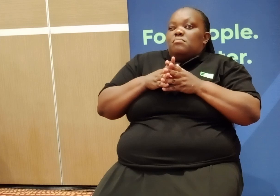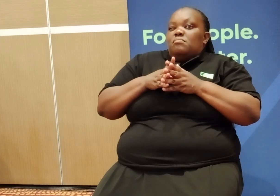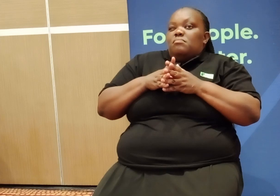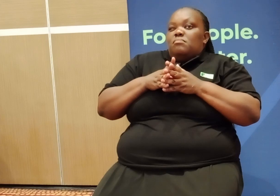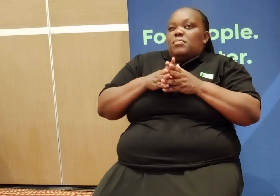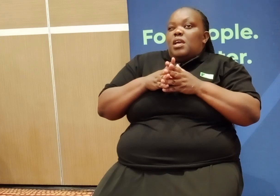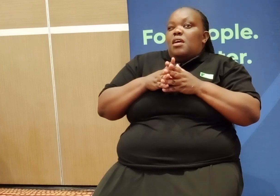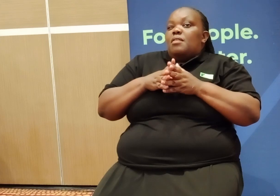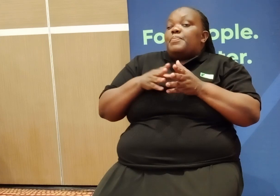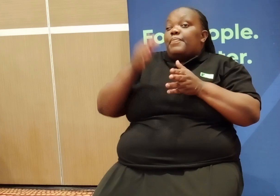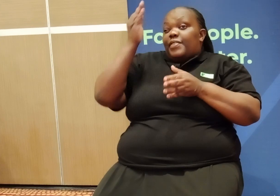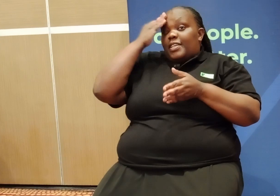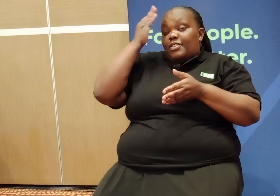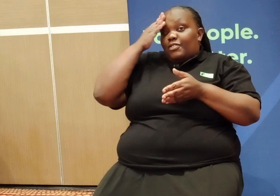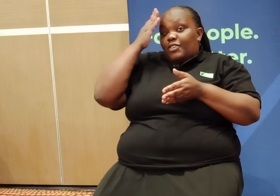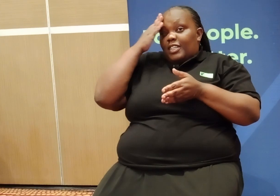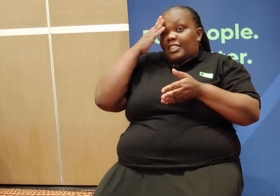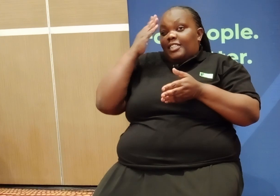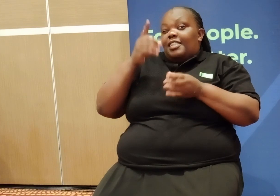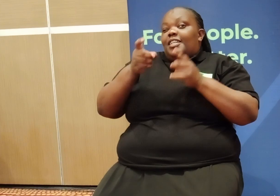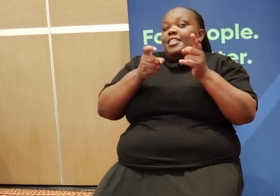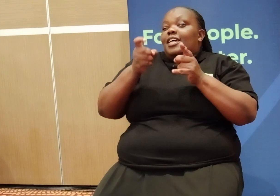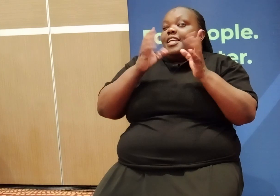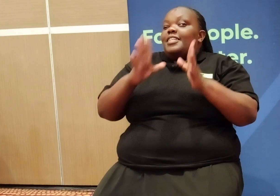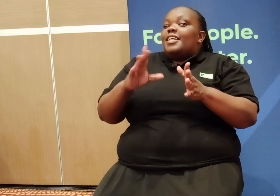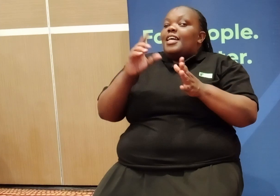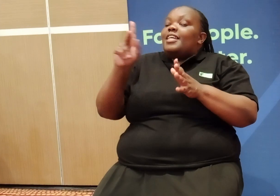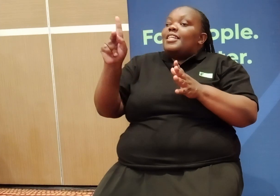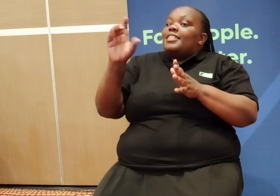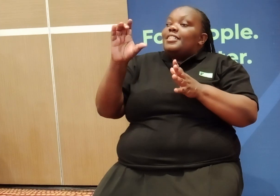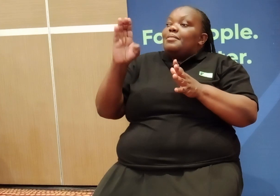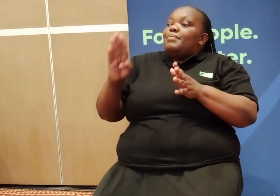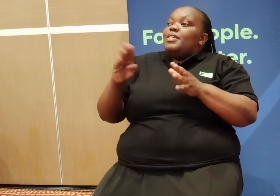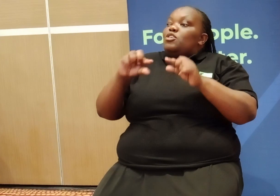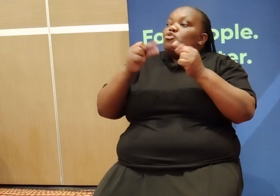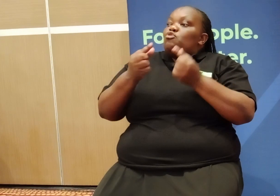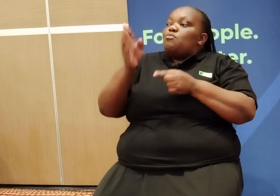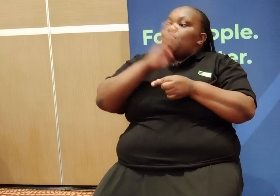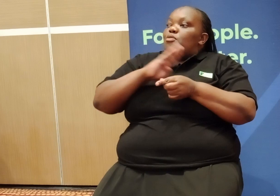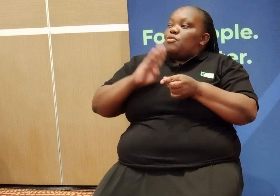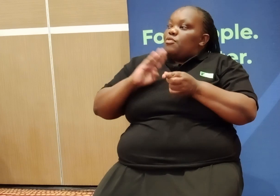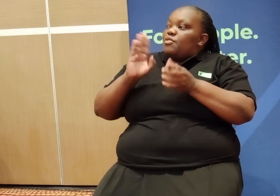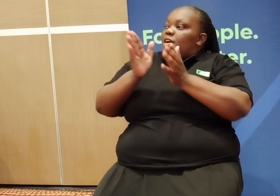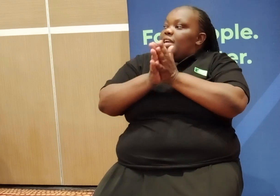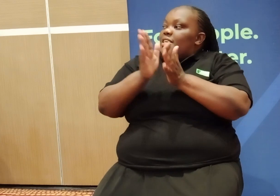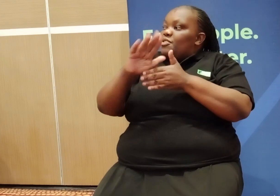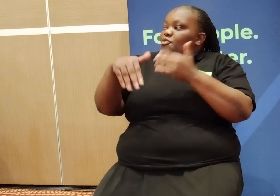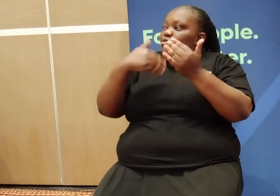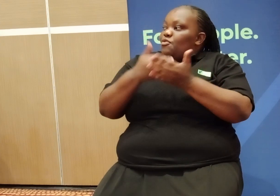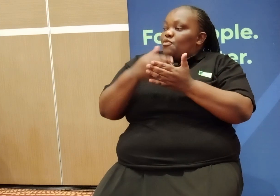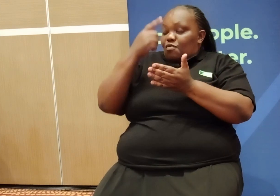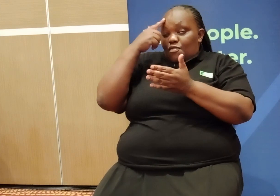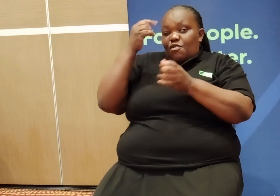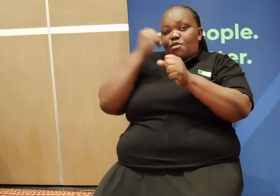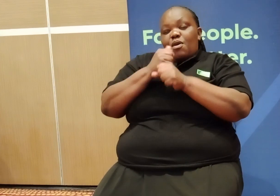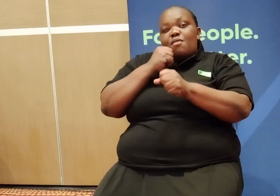I acknowledge the directors of the KCB Group Board and subsidiaries for their dedication,